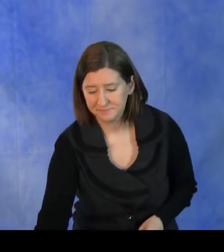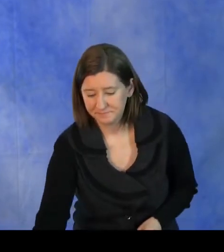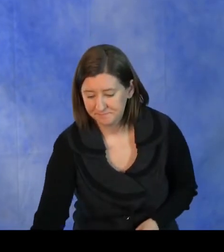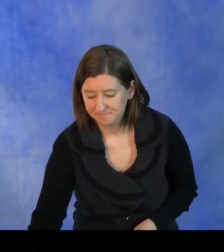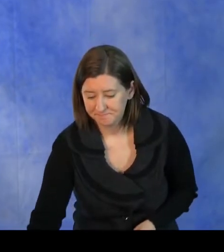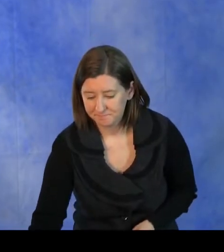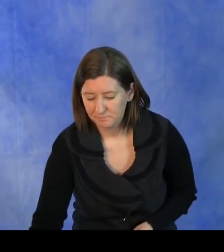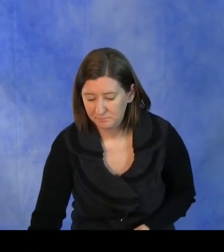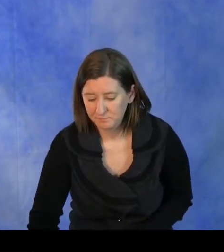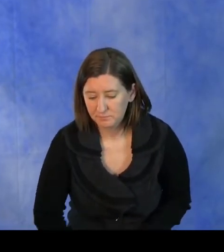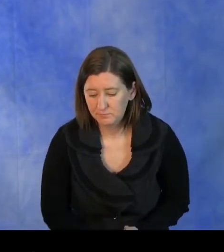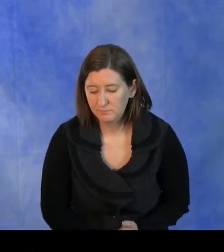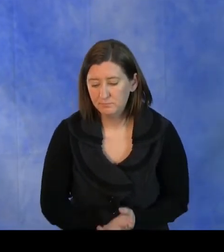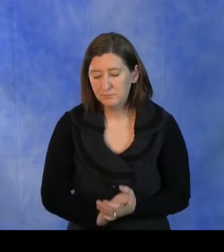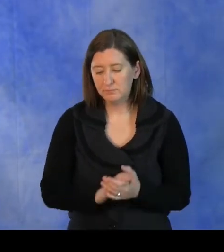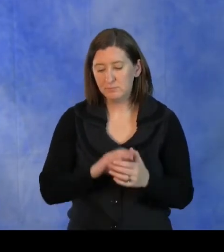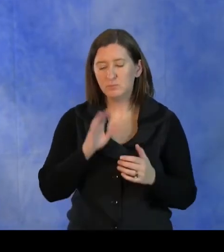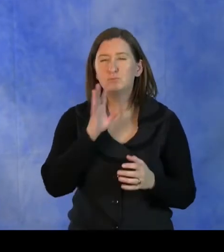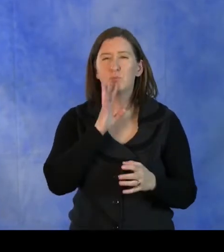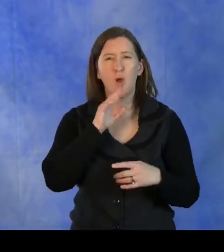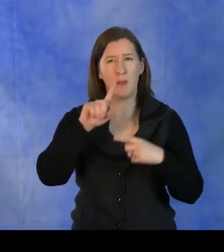Also, manage the workload.